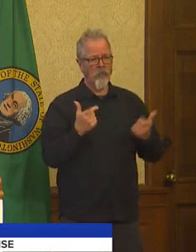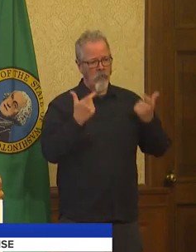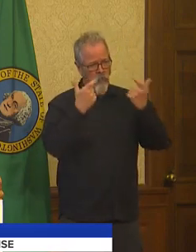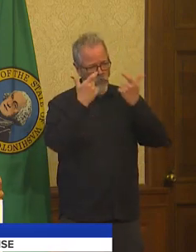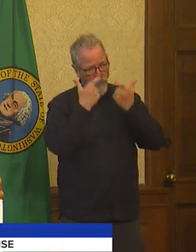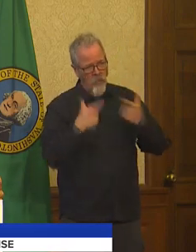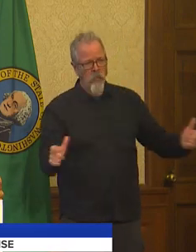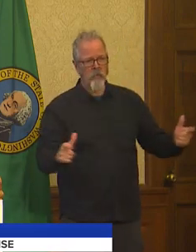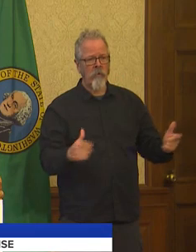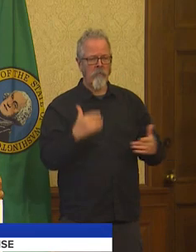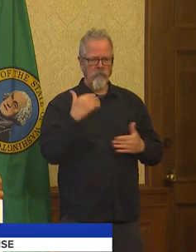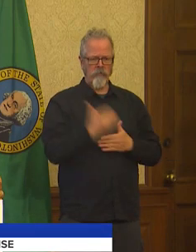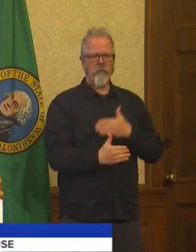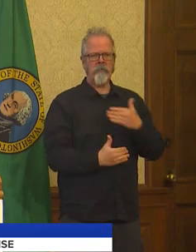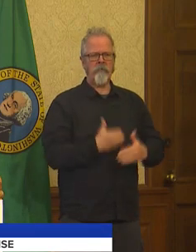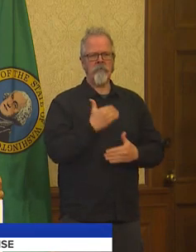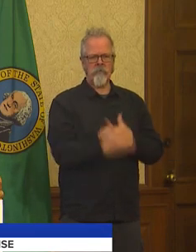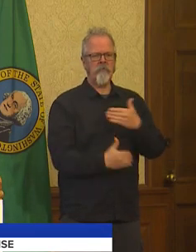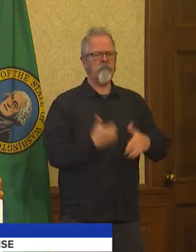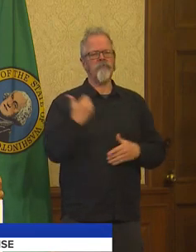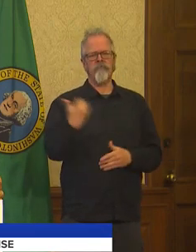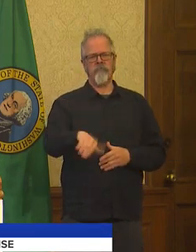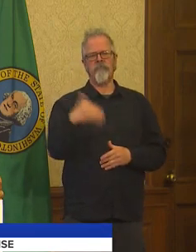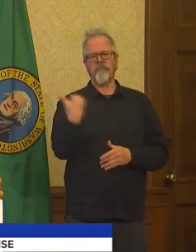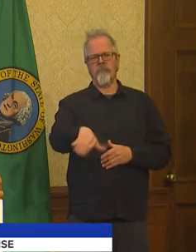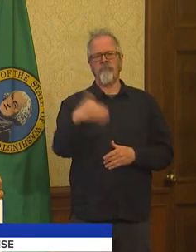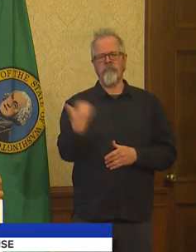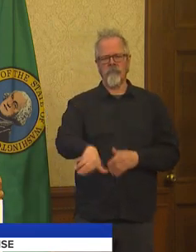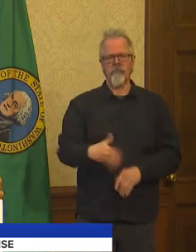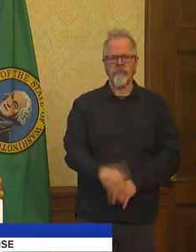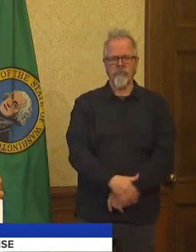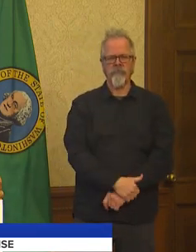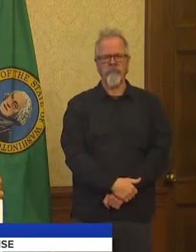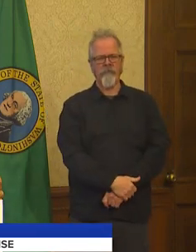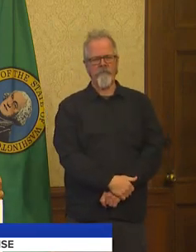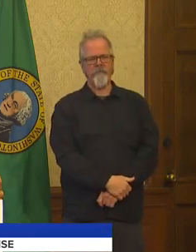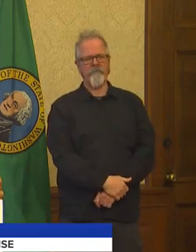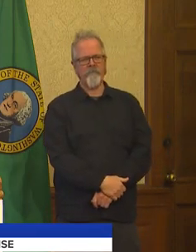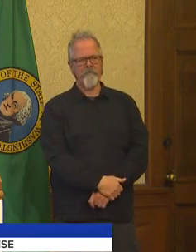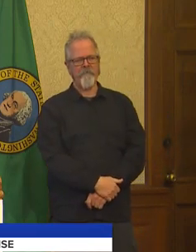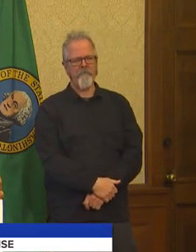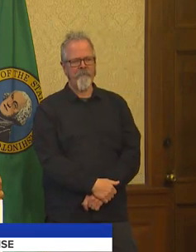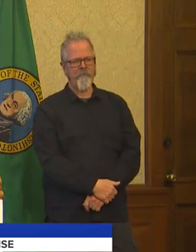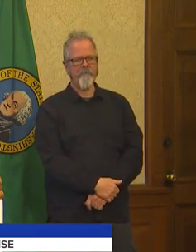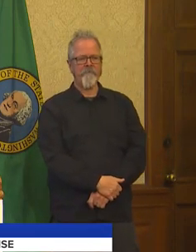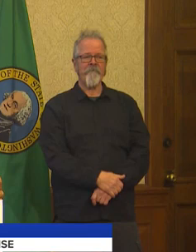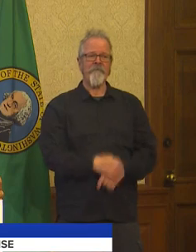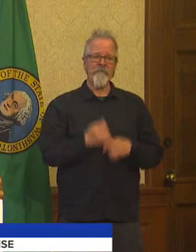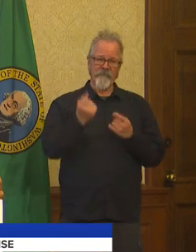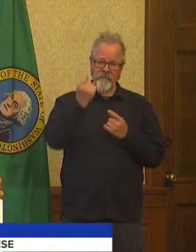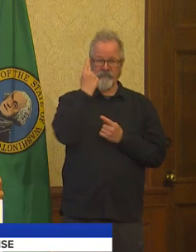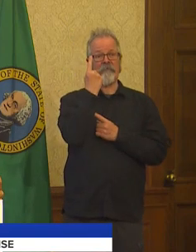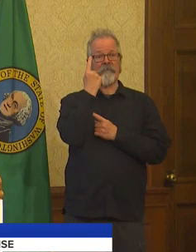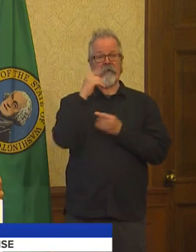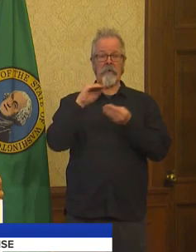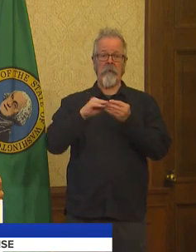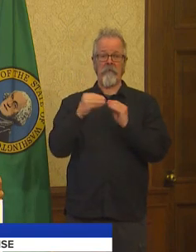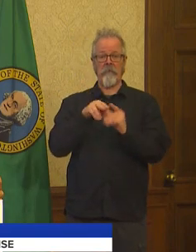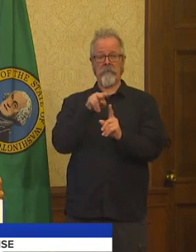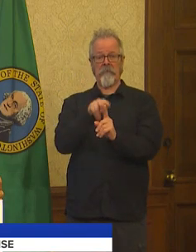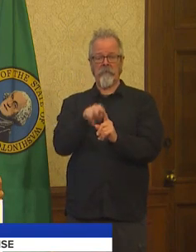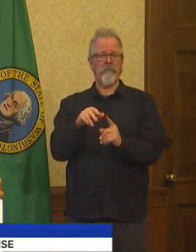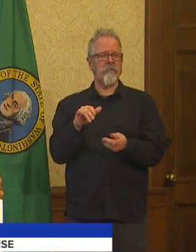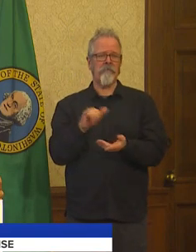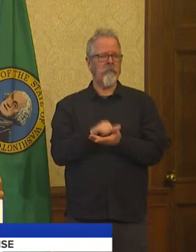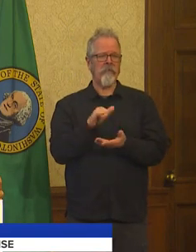that stood up, that's another metric that's extremely important. All right, last question. Last question is to Tom